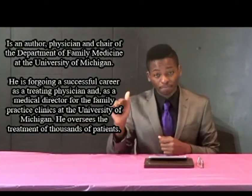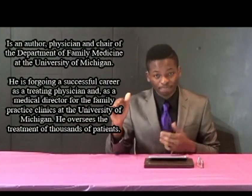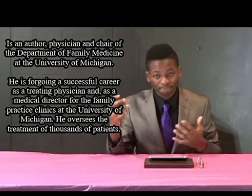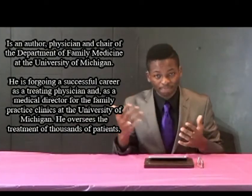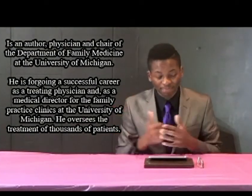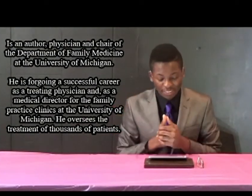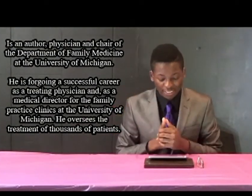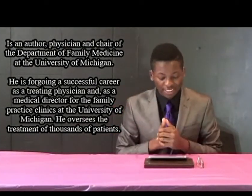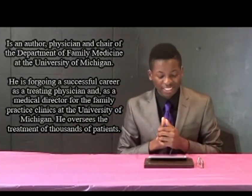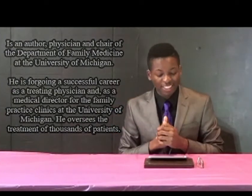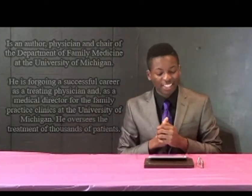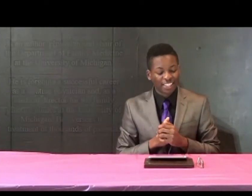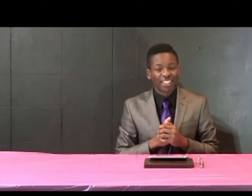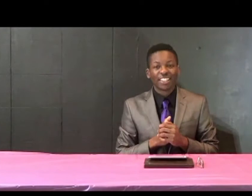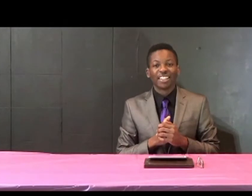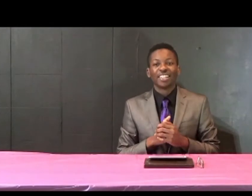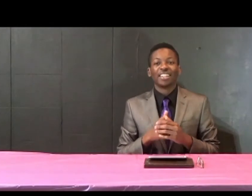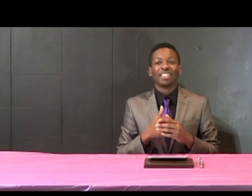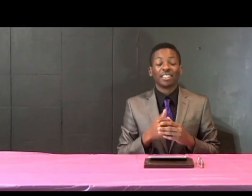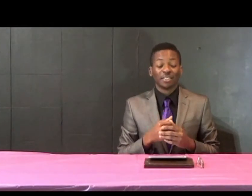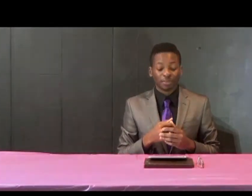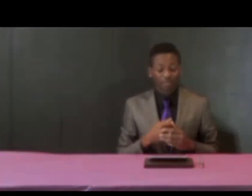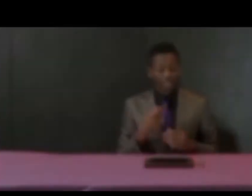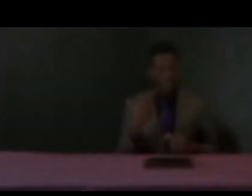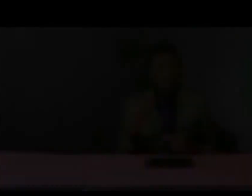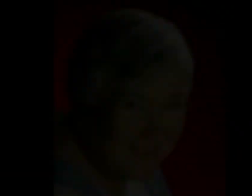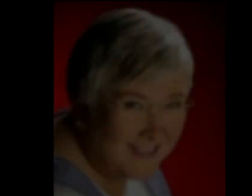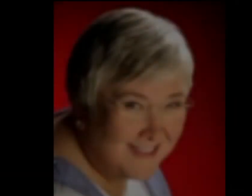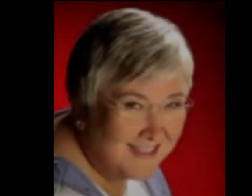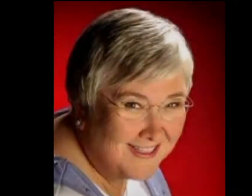And he is the first deaf doctor in the United States.